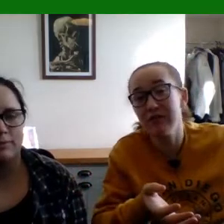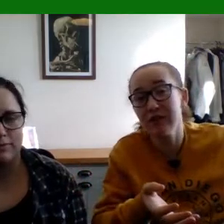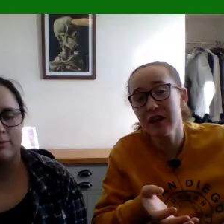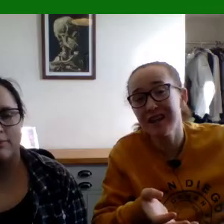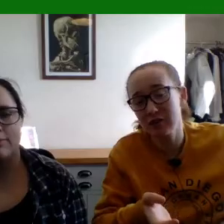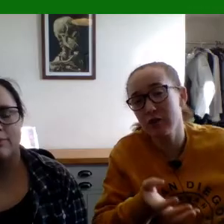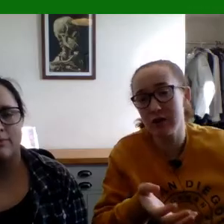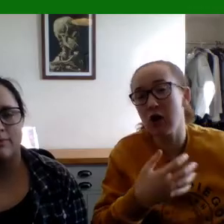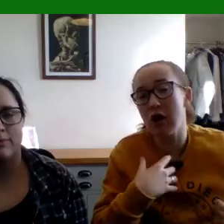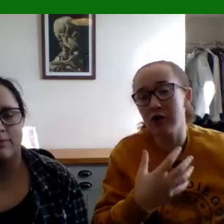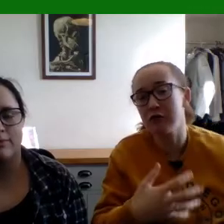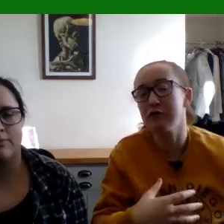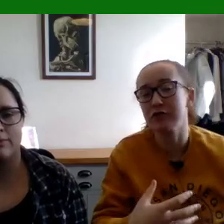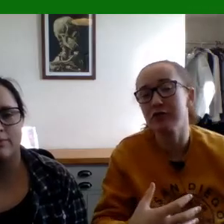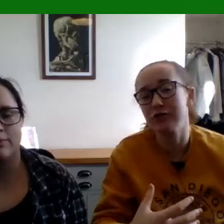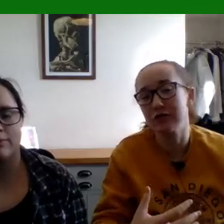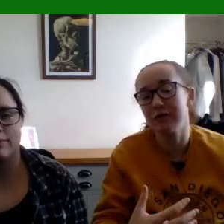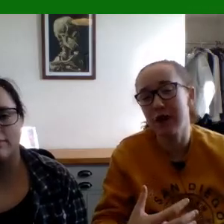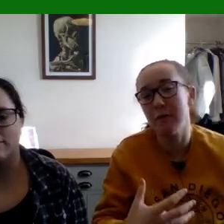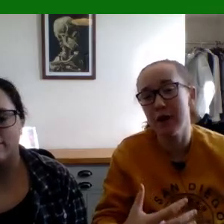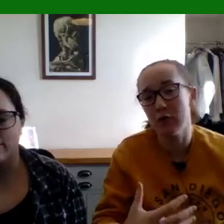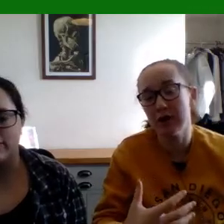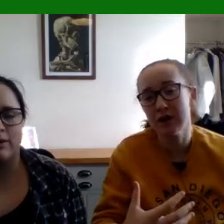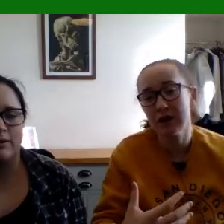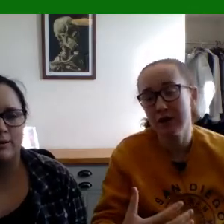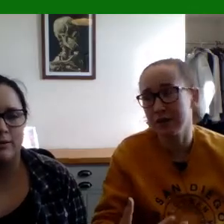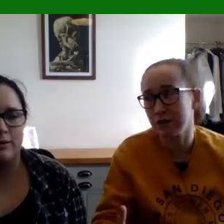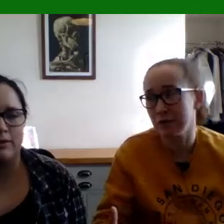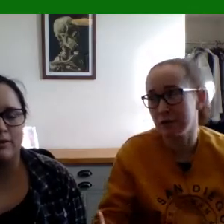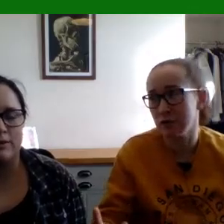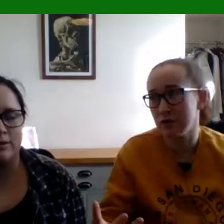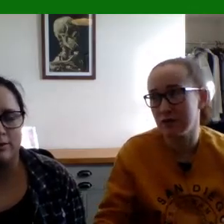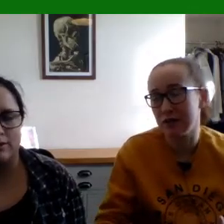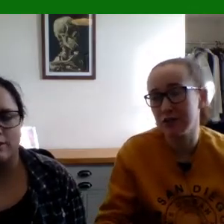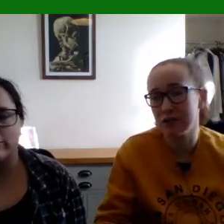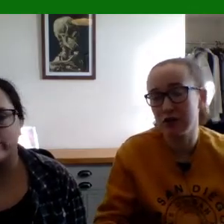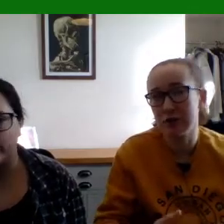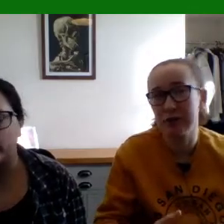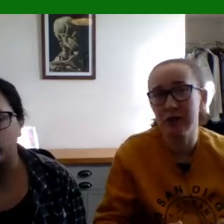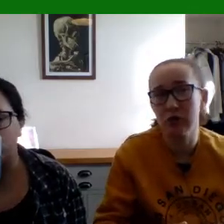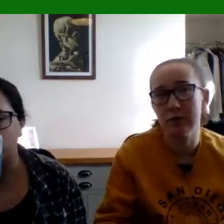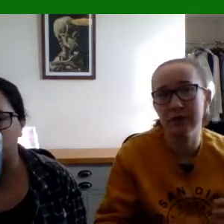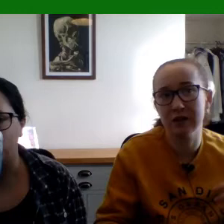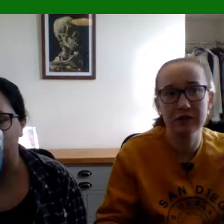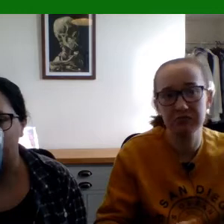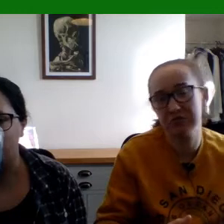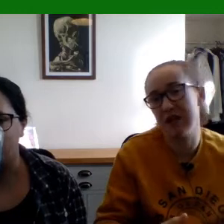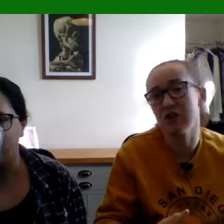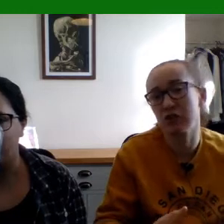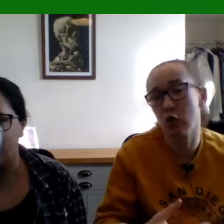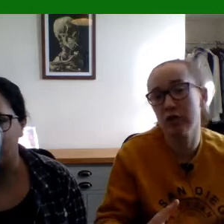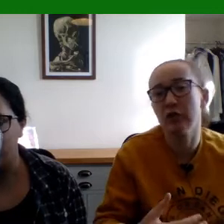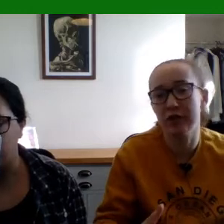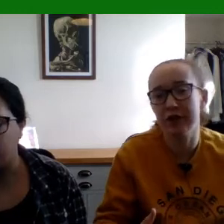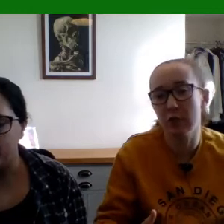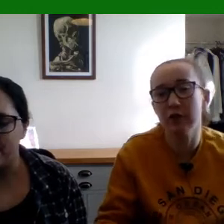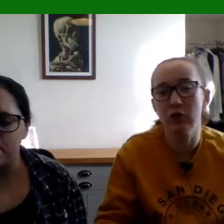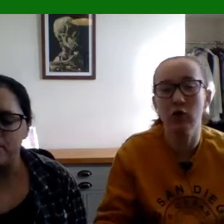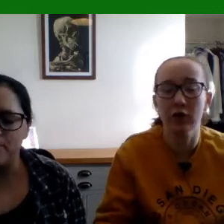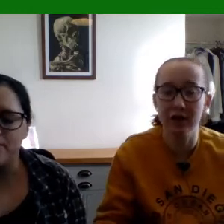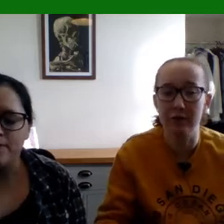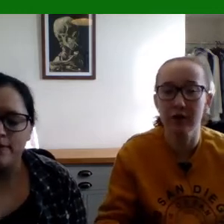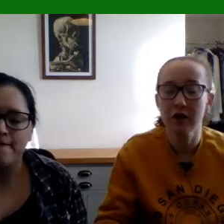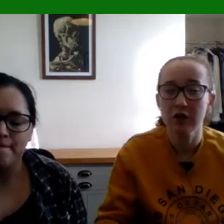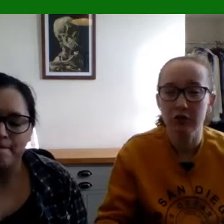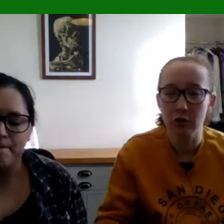you were 7. It's going to be a lot harder for you to retrieve that memory than something that you did yesterday or something that you maybe done 10 years ago, but you think about